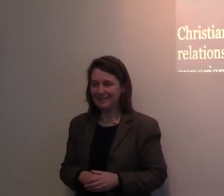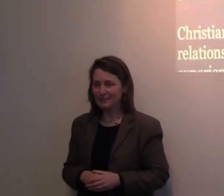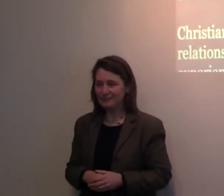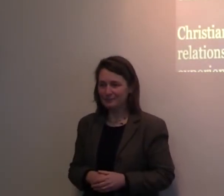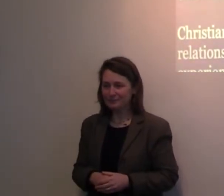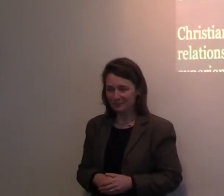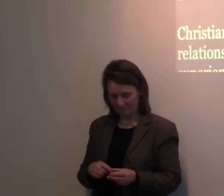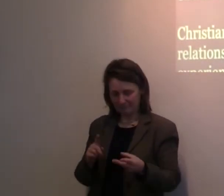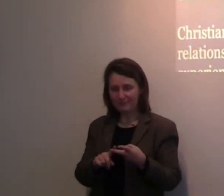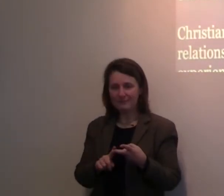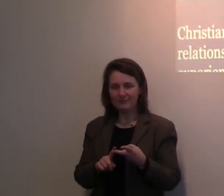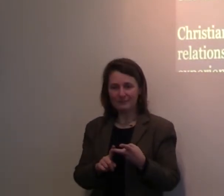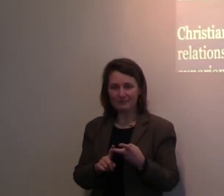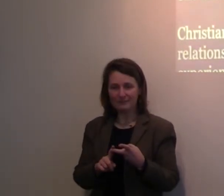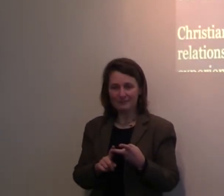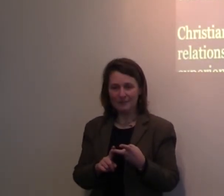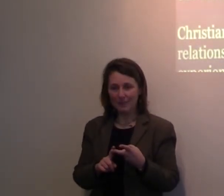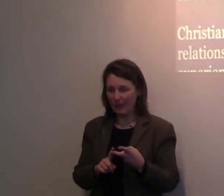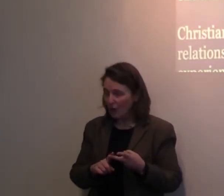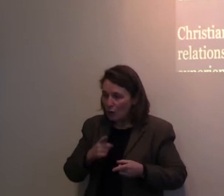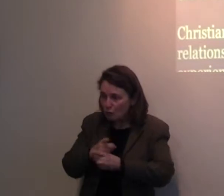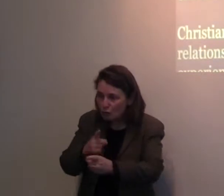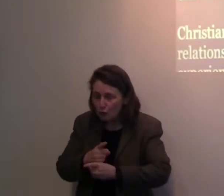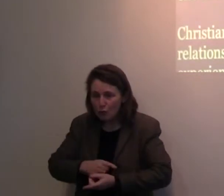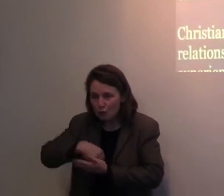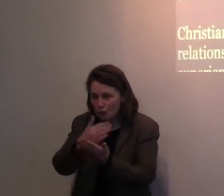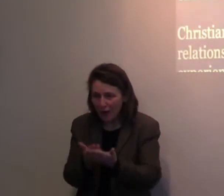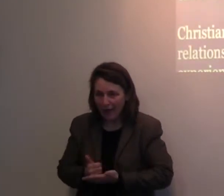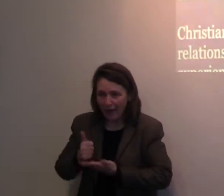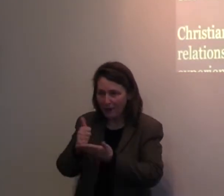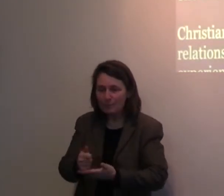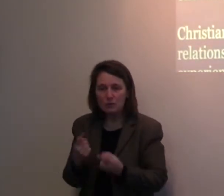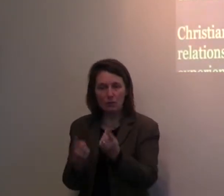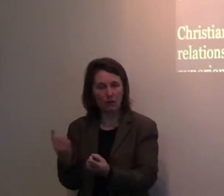And number two, we can talk to each other and help each other.